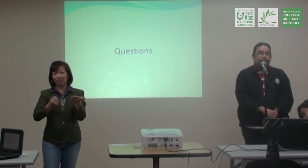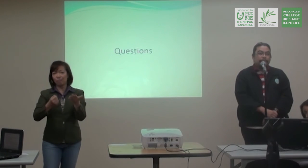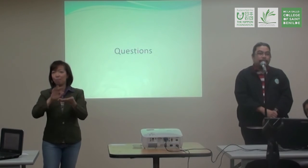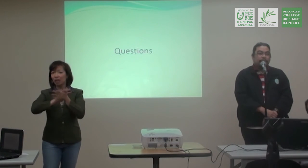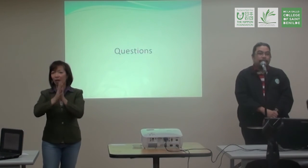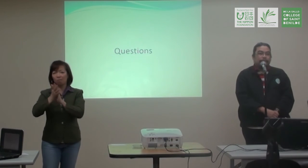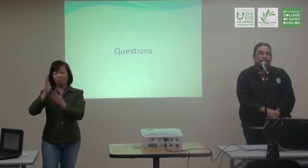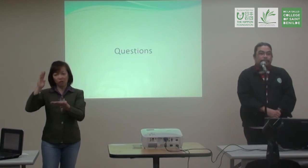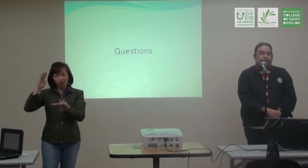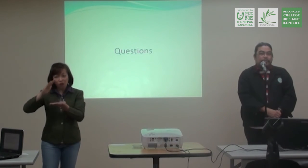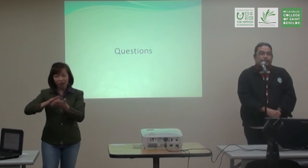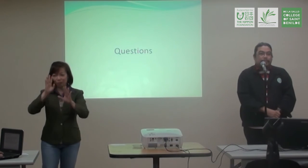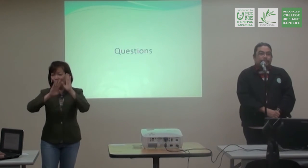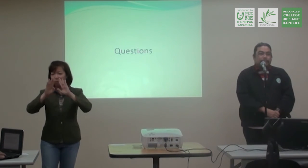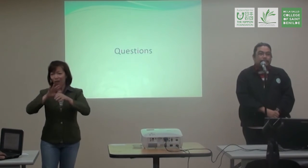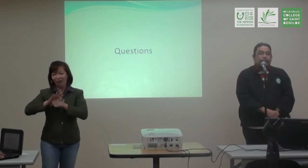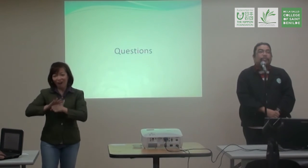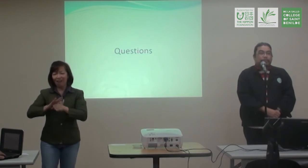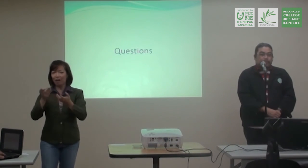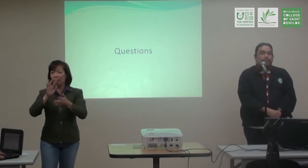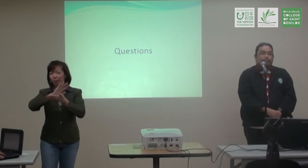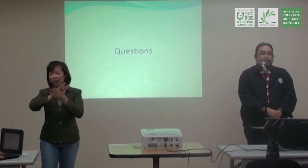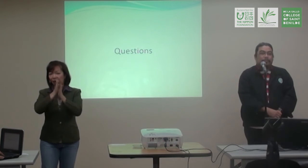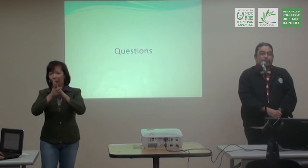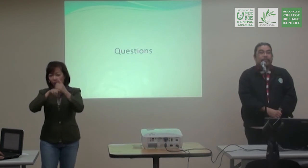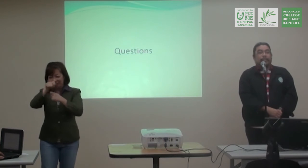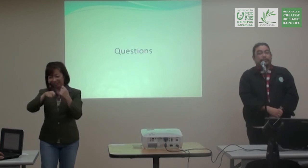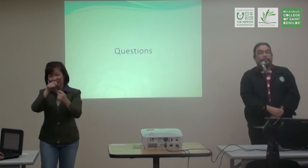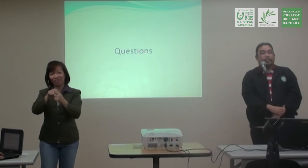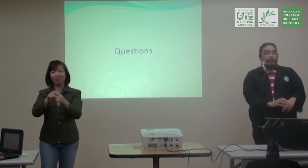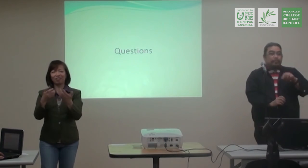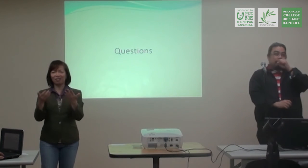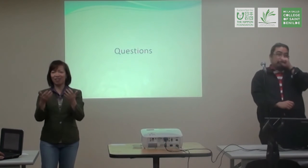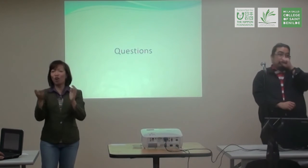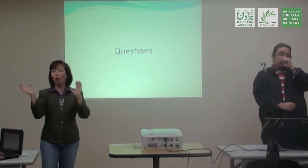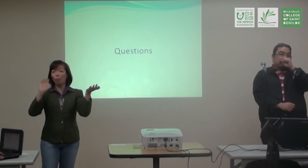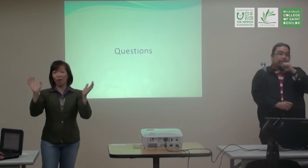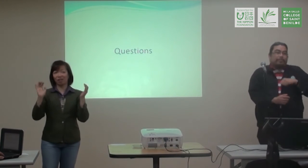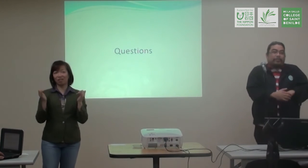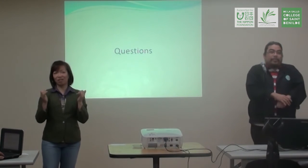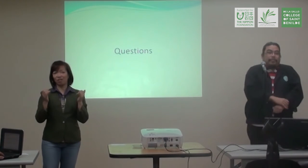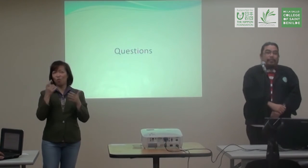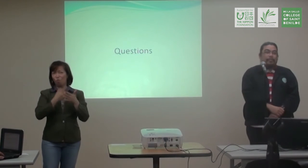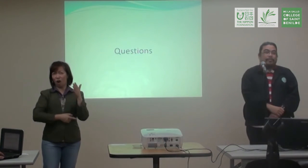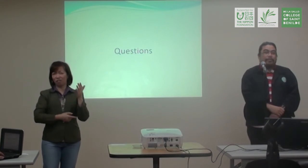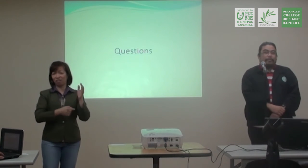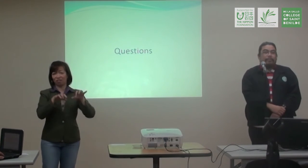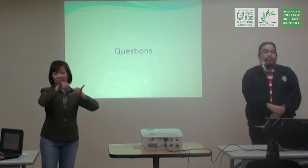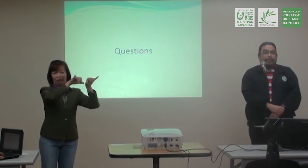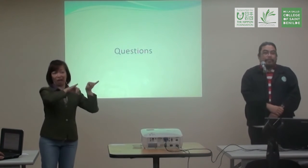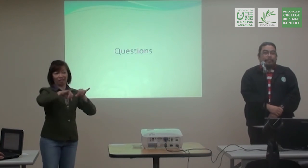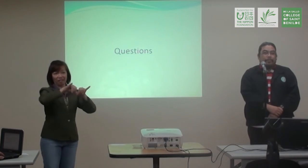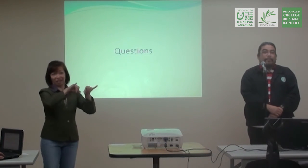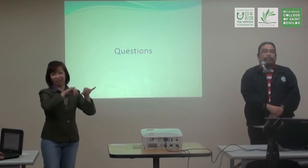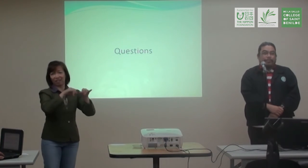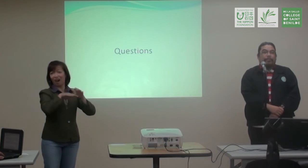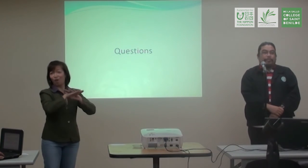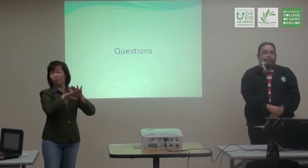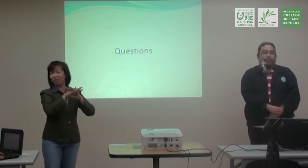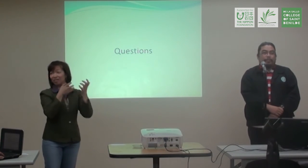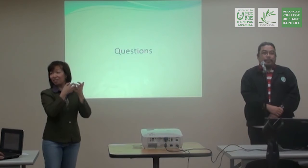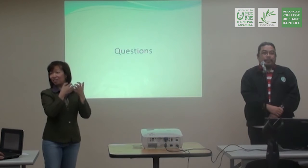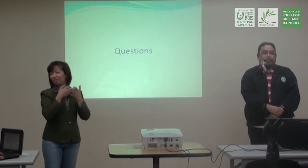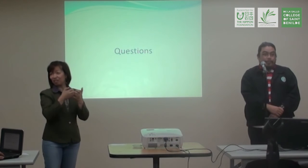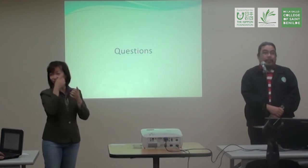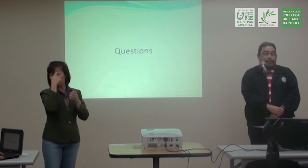become more accurate in your interventions, and then compare it with what is the standard accommodation